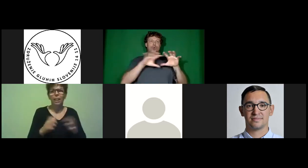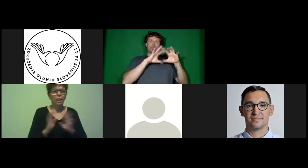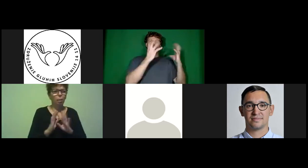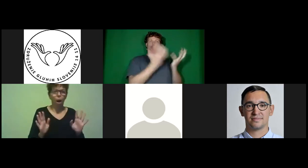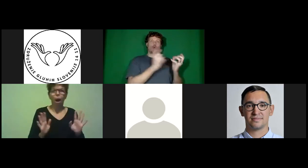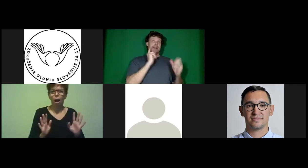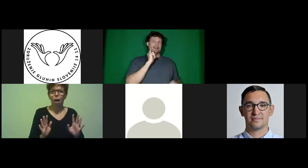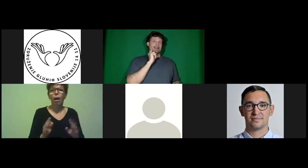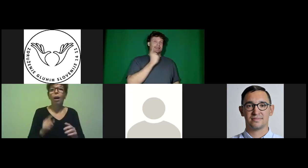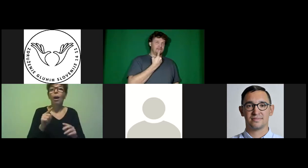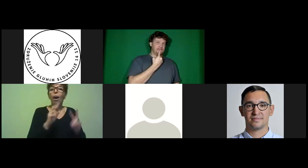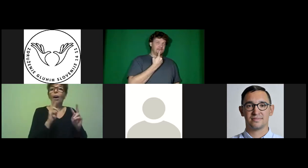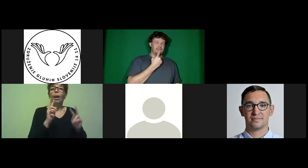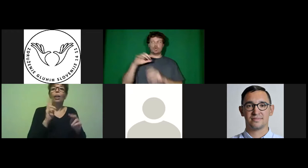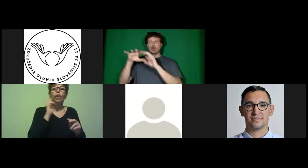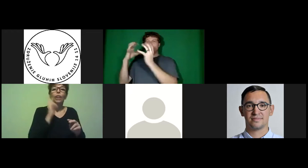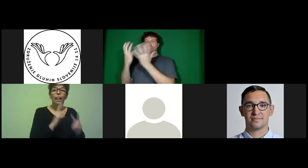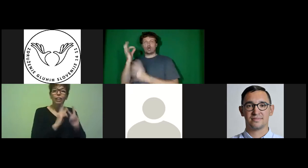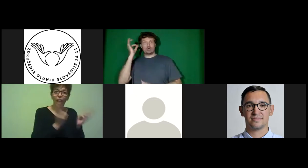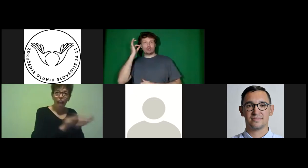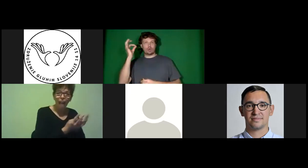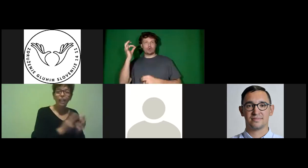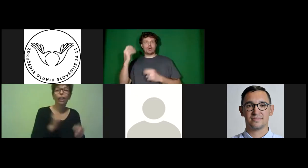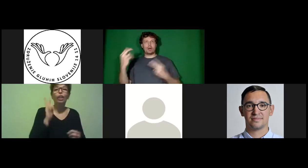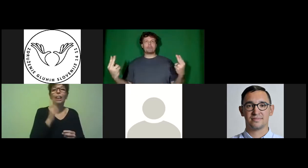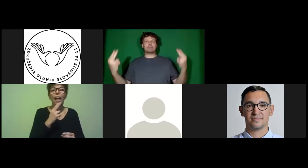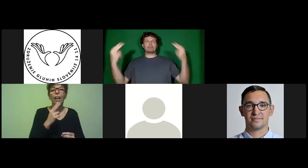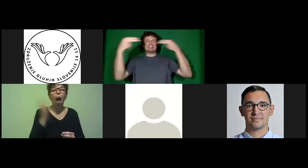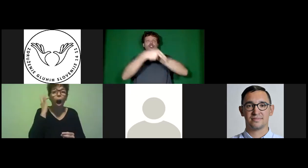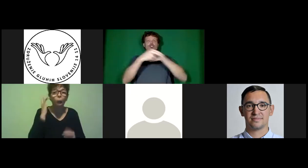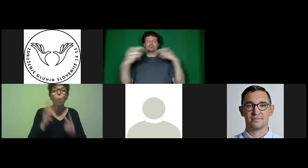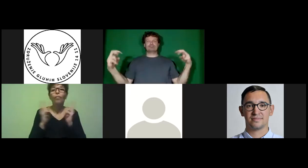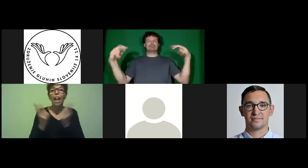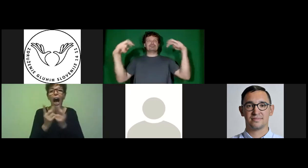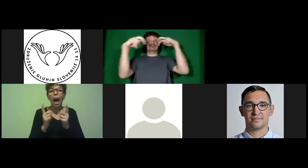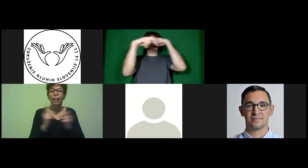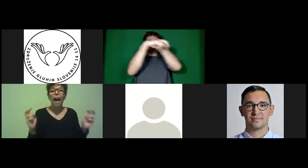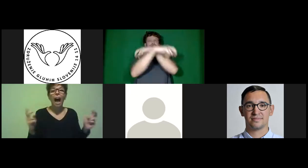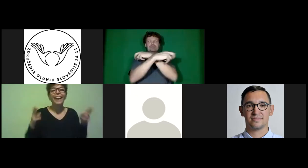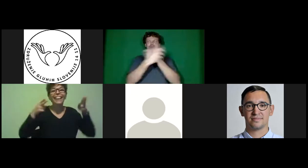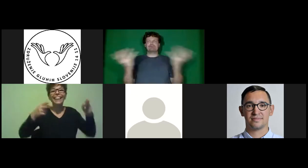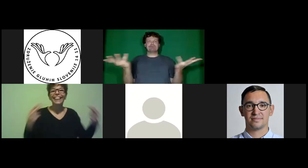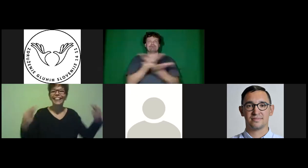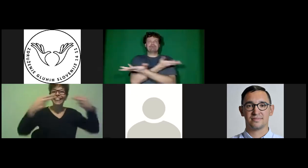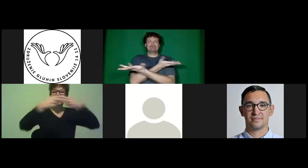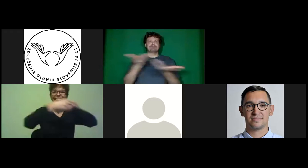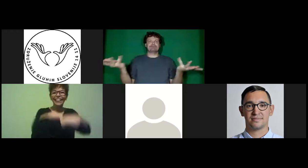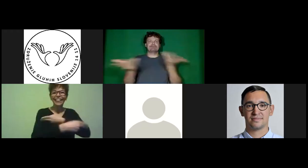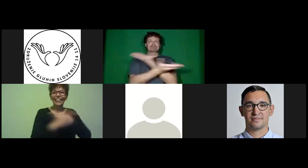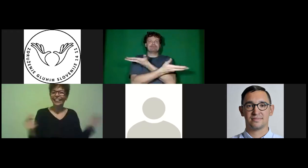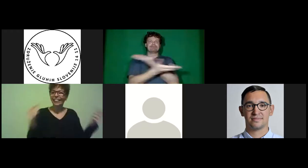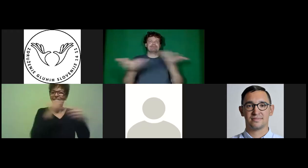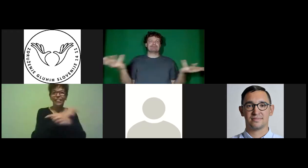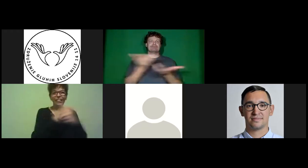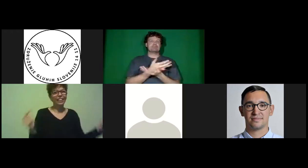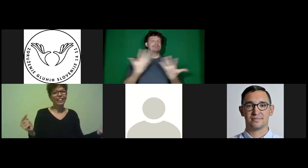the problem of deafness is really the connection between the deaf world and the hearing world. And I want to be a bridge